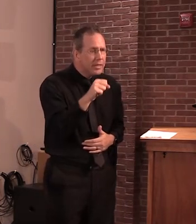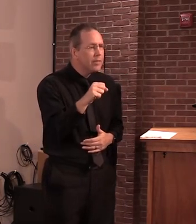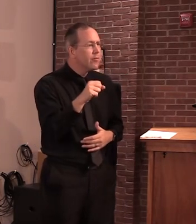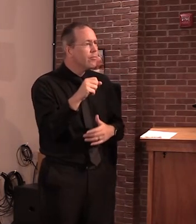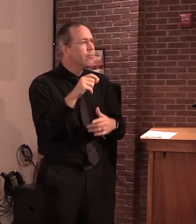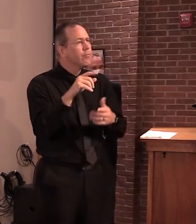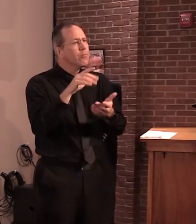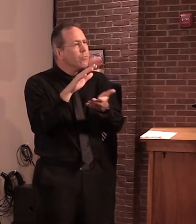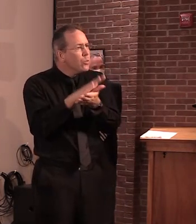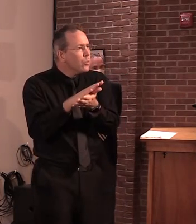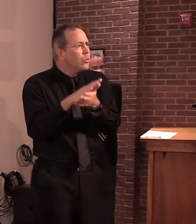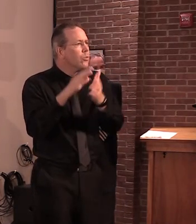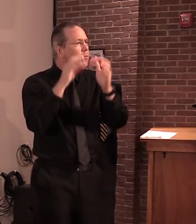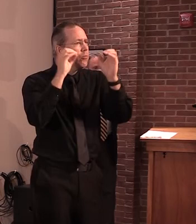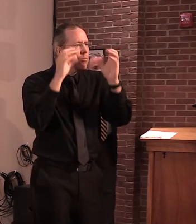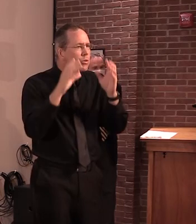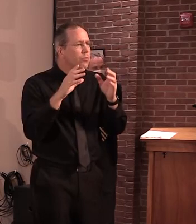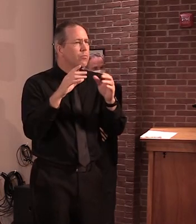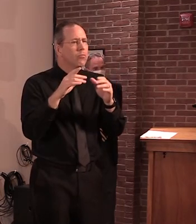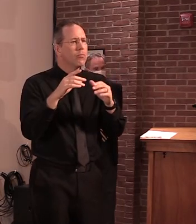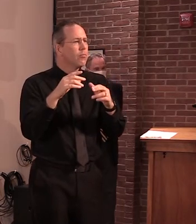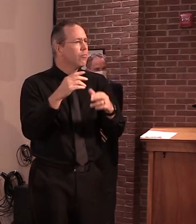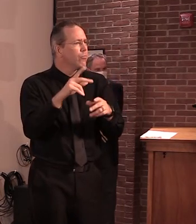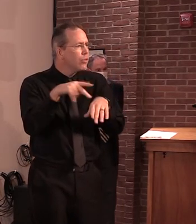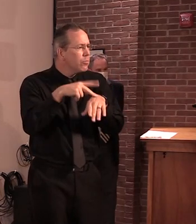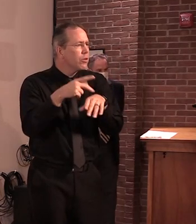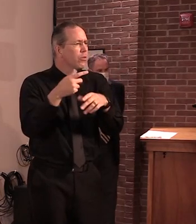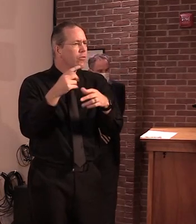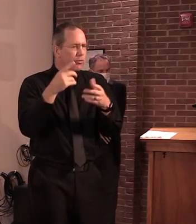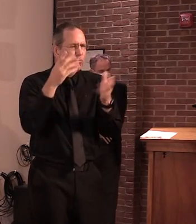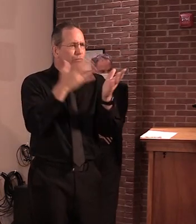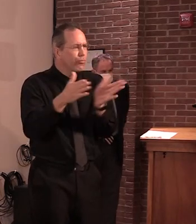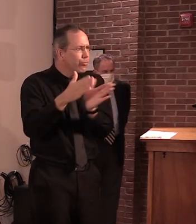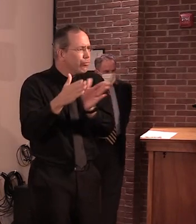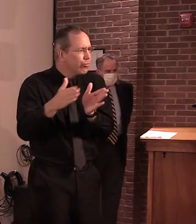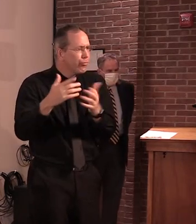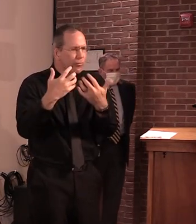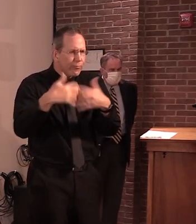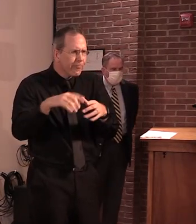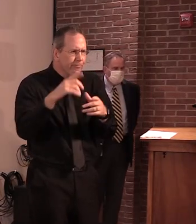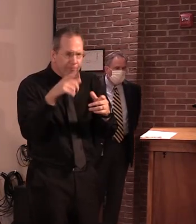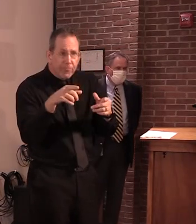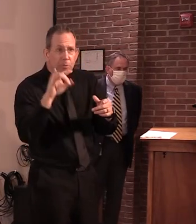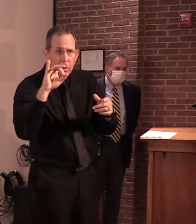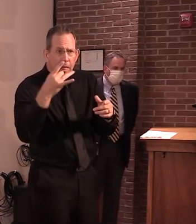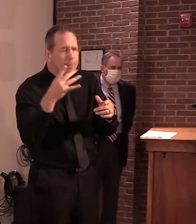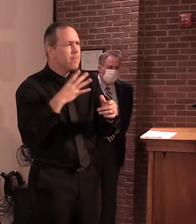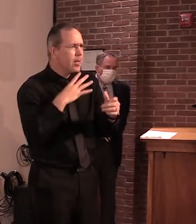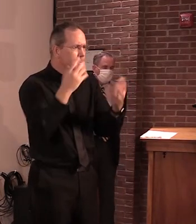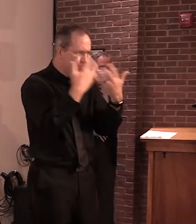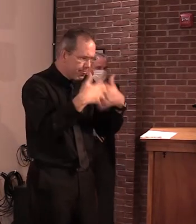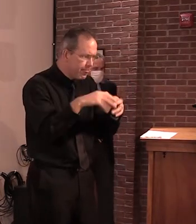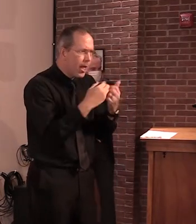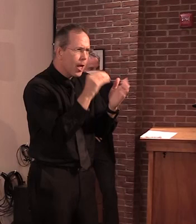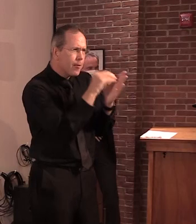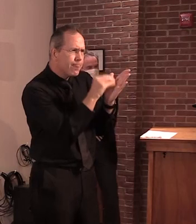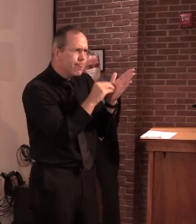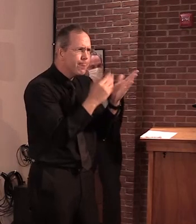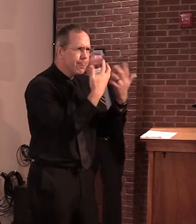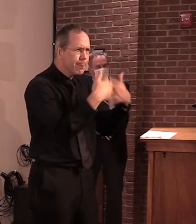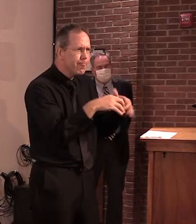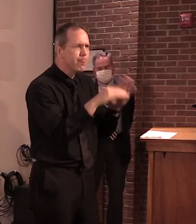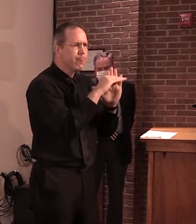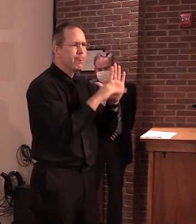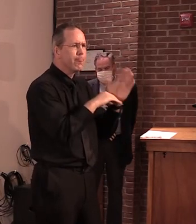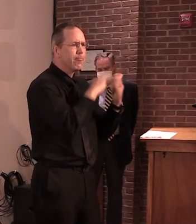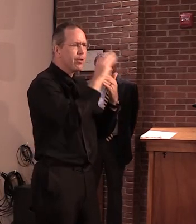be getting their plans together and trying them out, testing them out beforehand. But we thought that this might give them